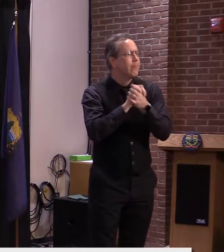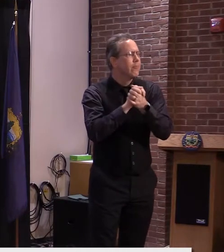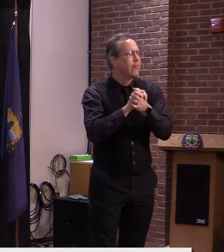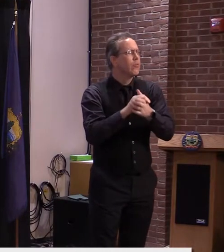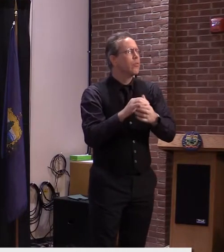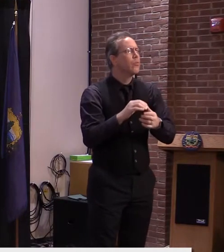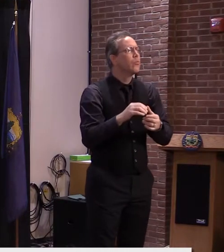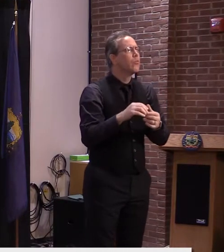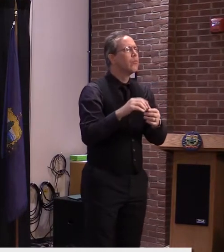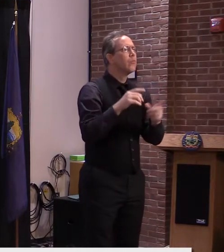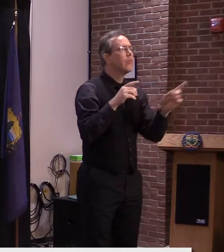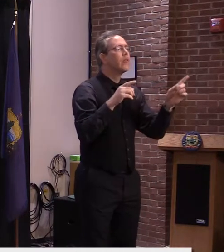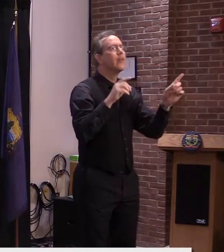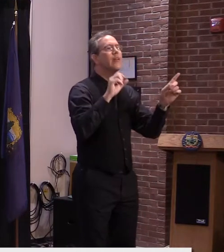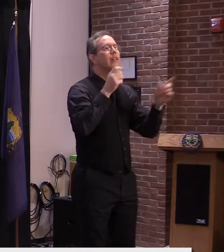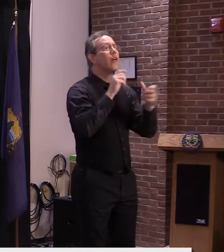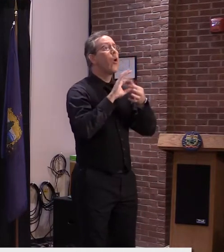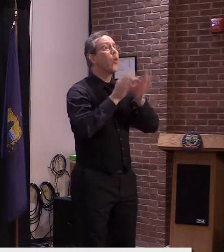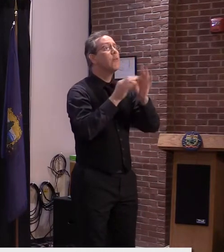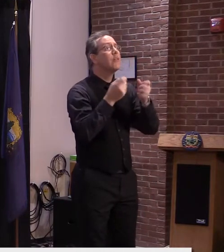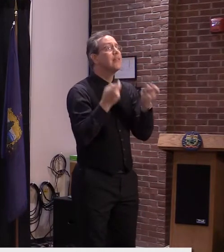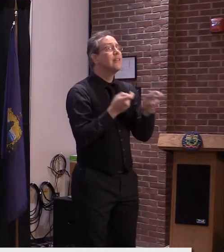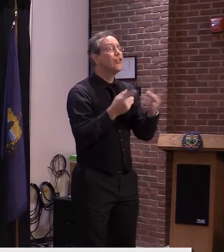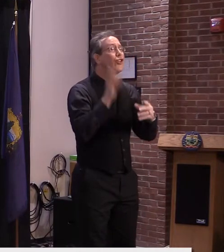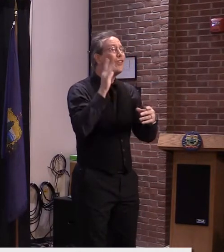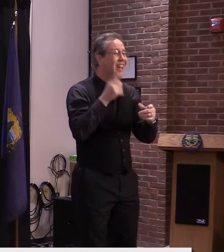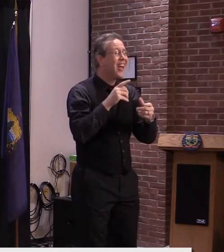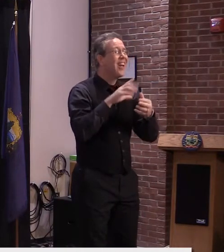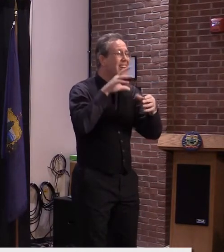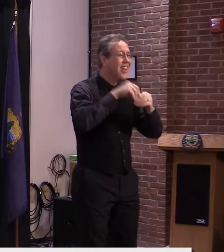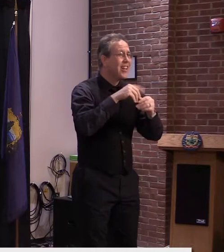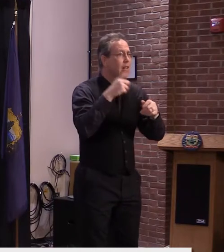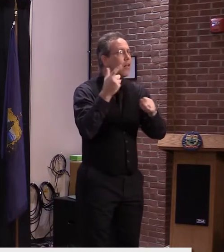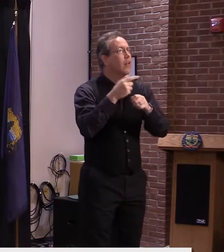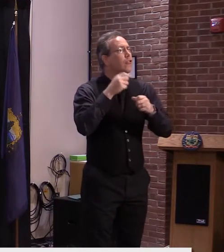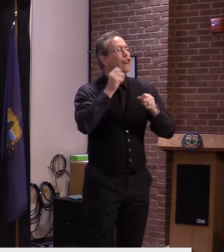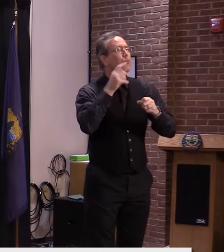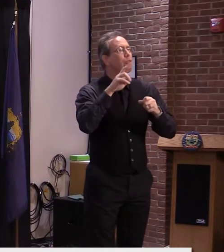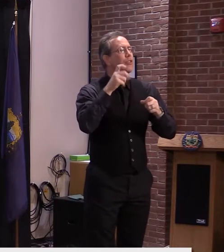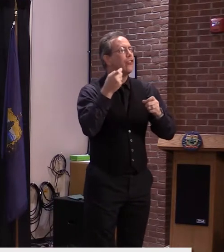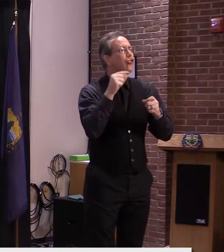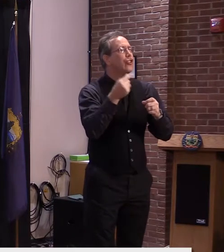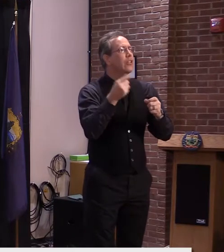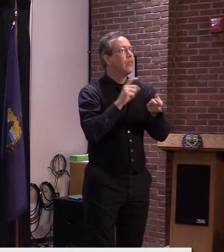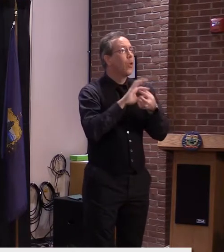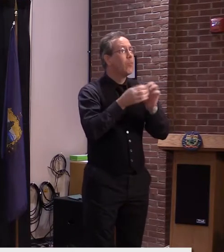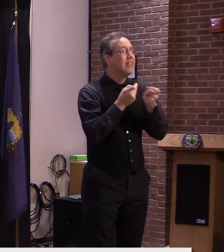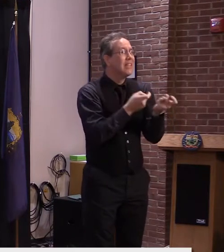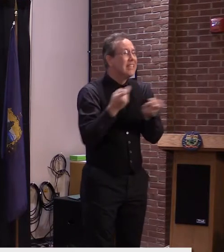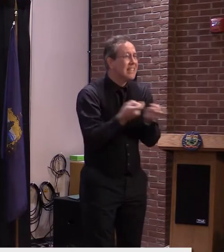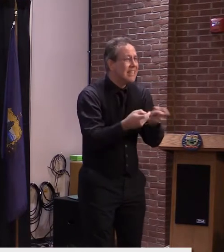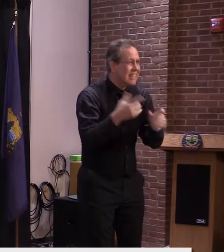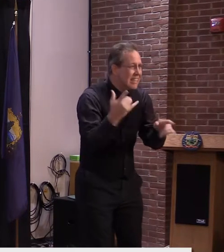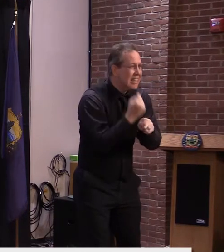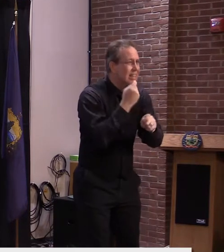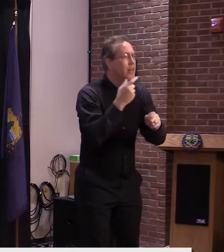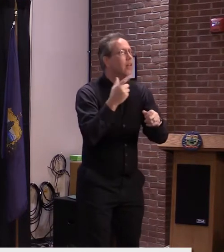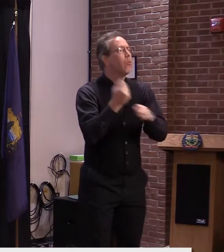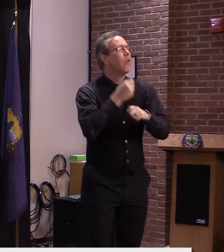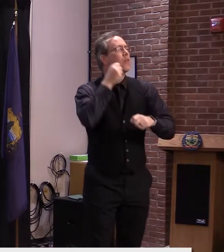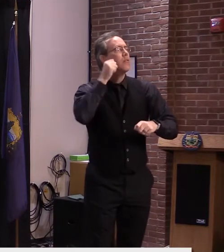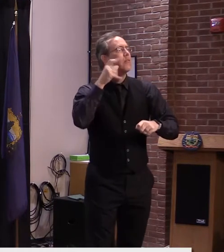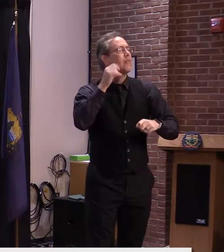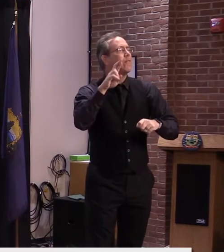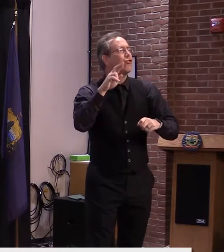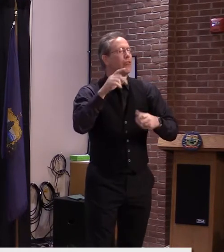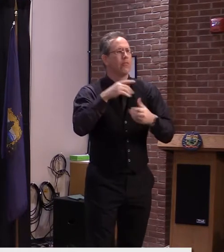winning the silver last night on the Super G, 50 years after his mother took home gold. Vermonters are very proud of